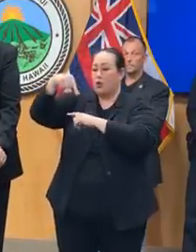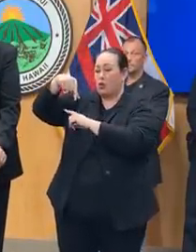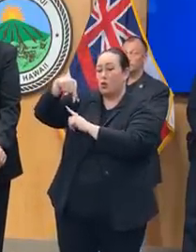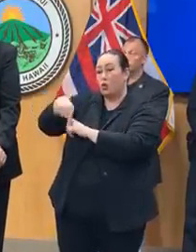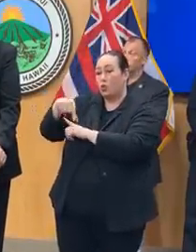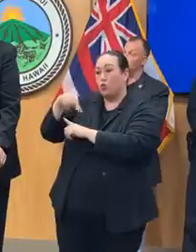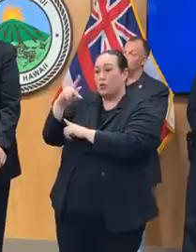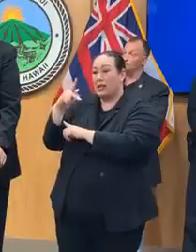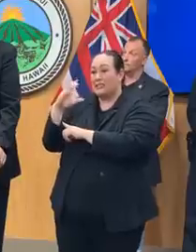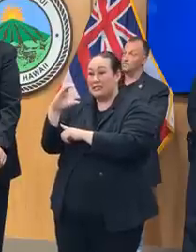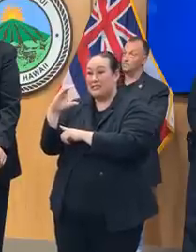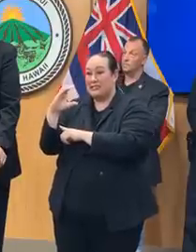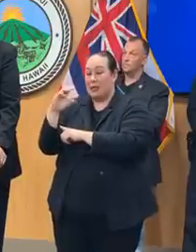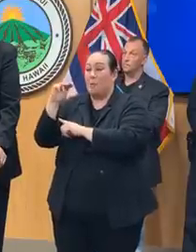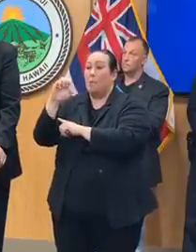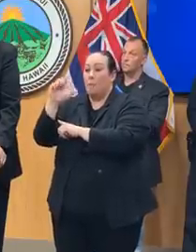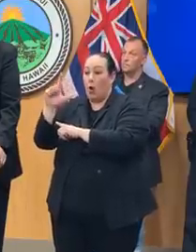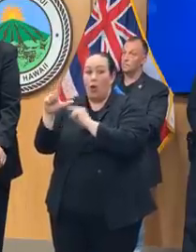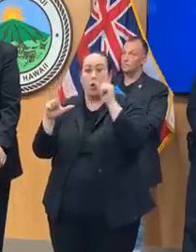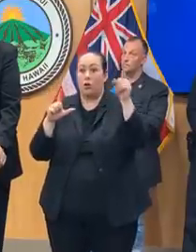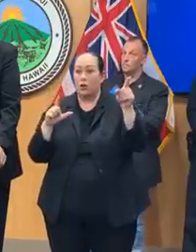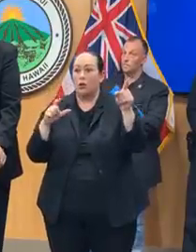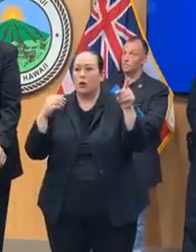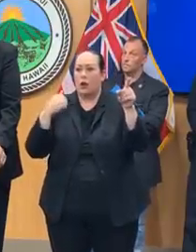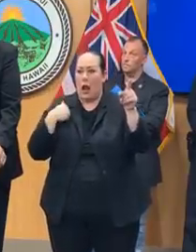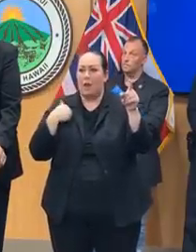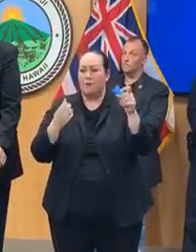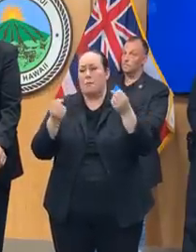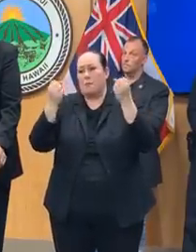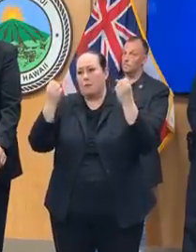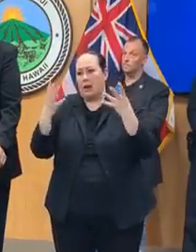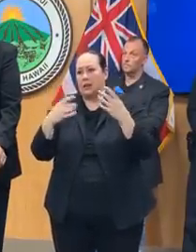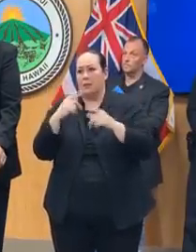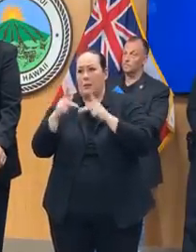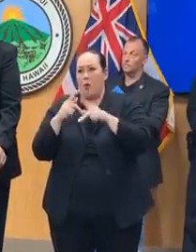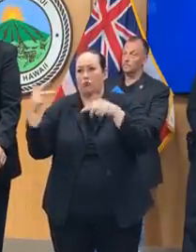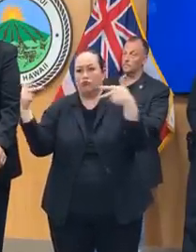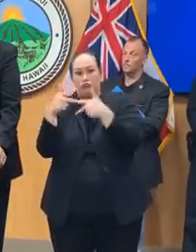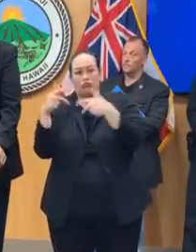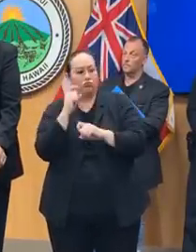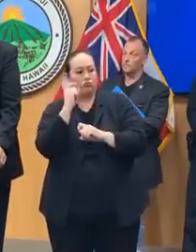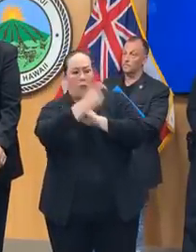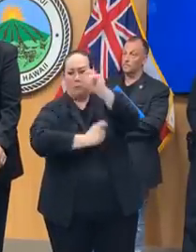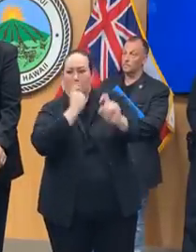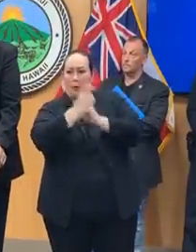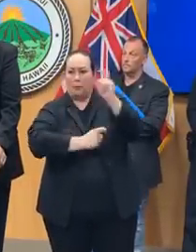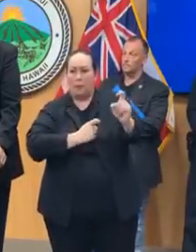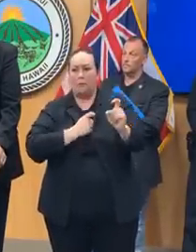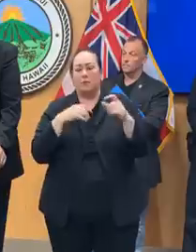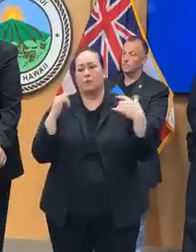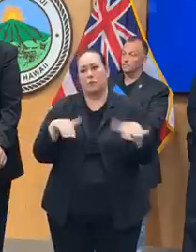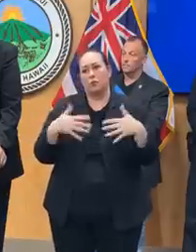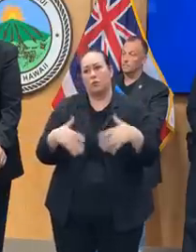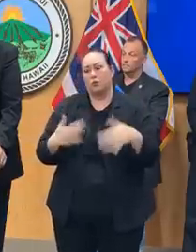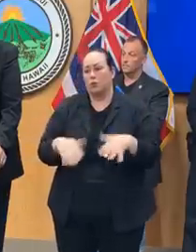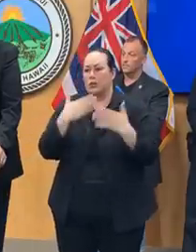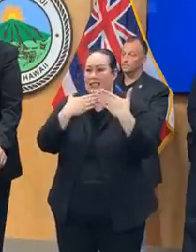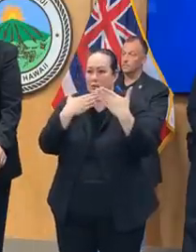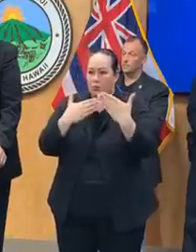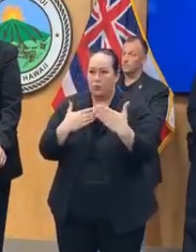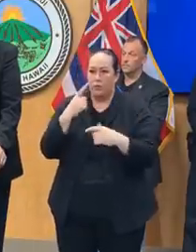Center, our community and our county together have been able to offer relief to those in need. I visited